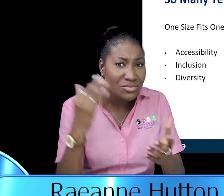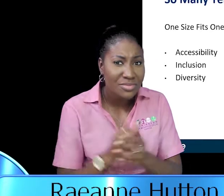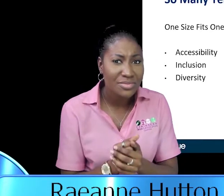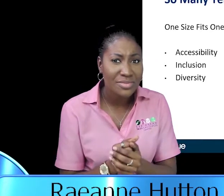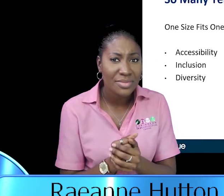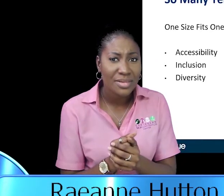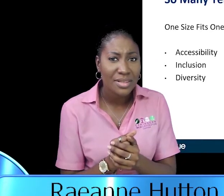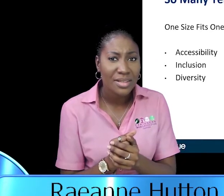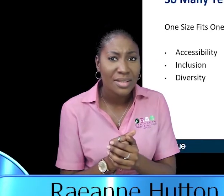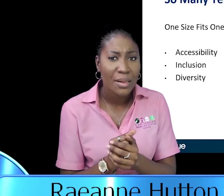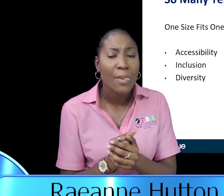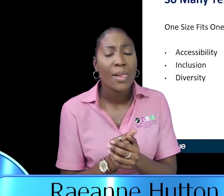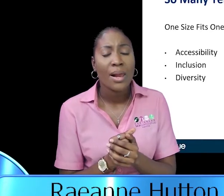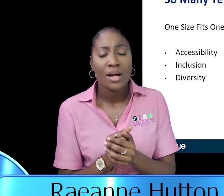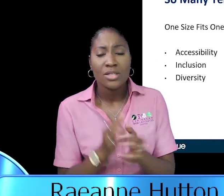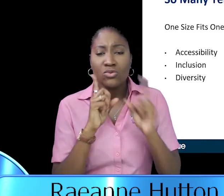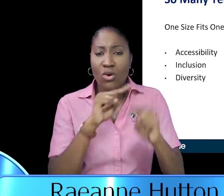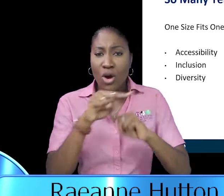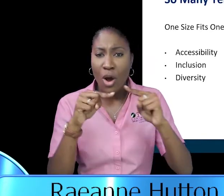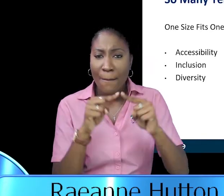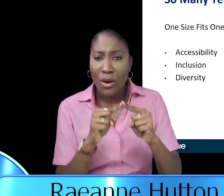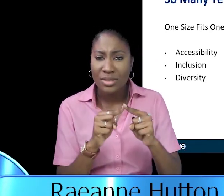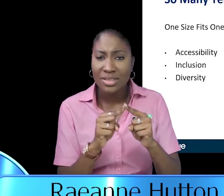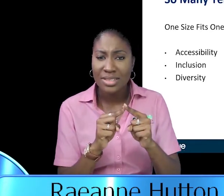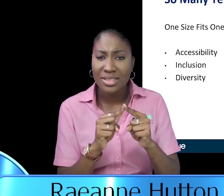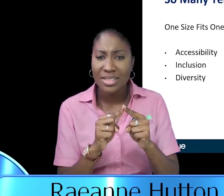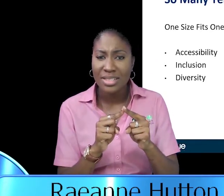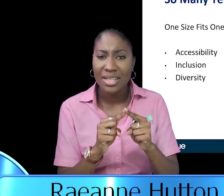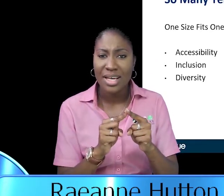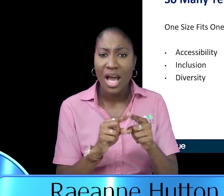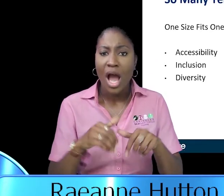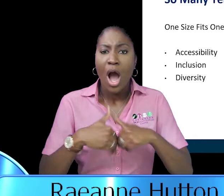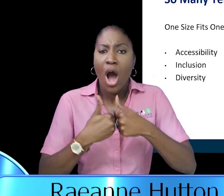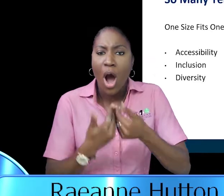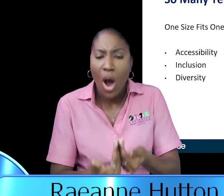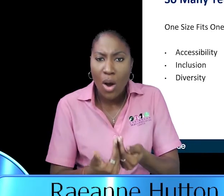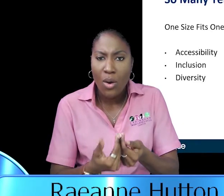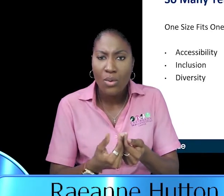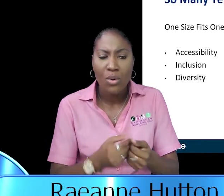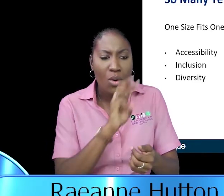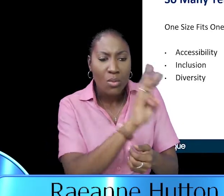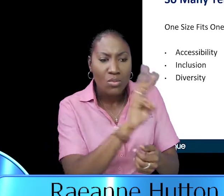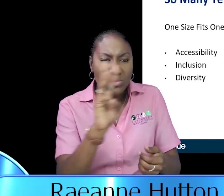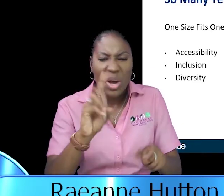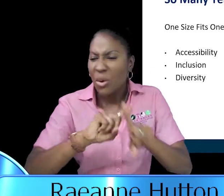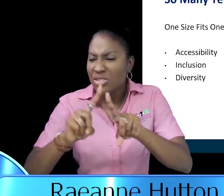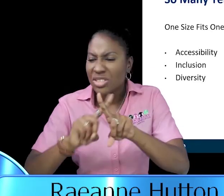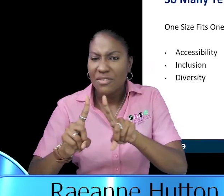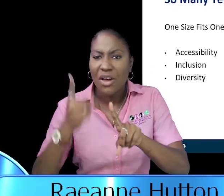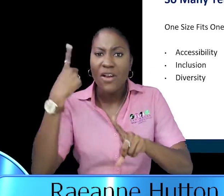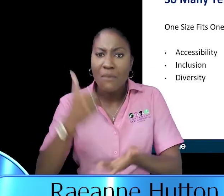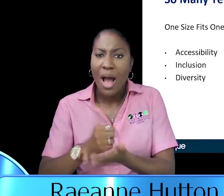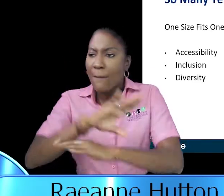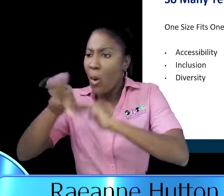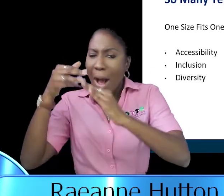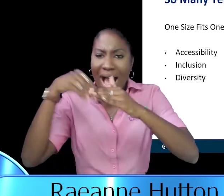But I will say that the accessibility guidelines that are in the world today do an awful lot if people follow them.